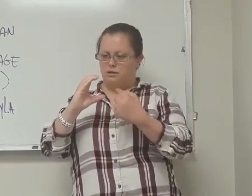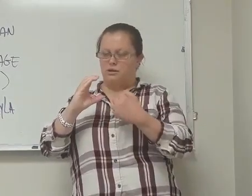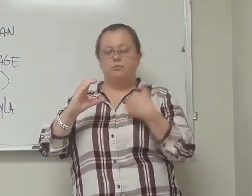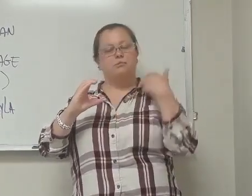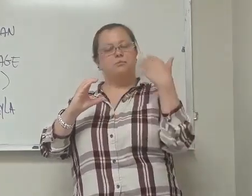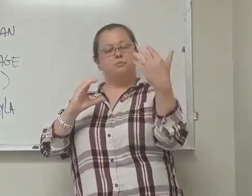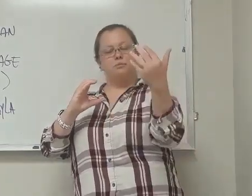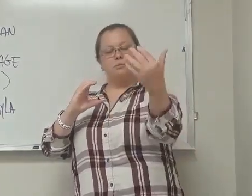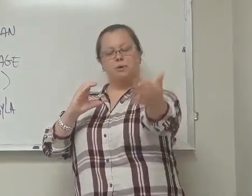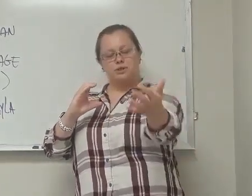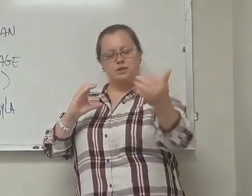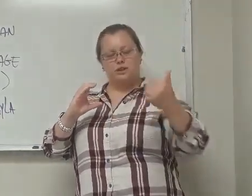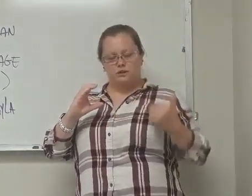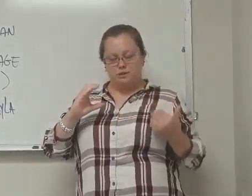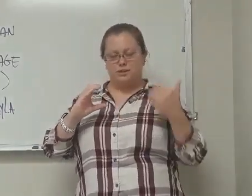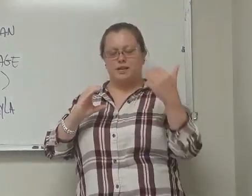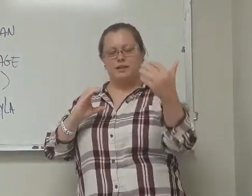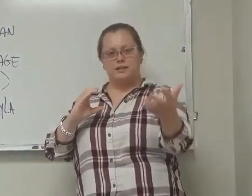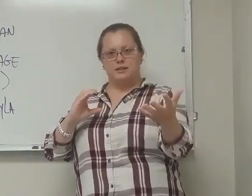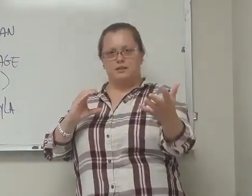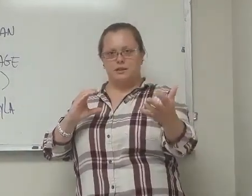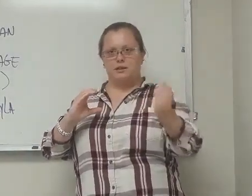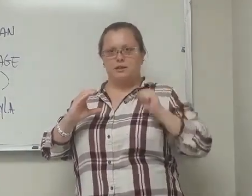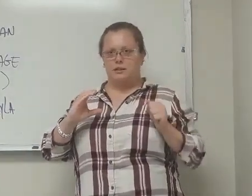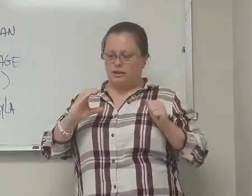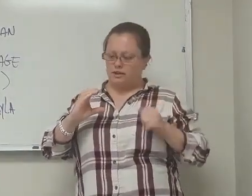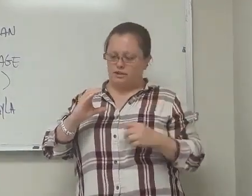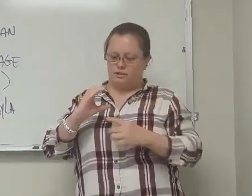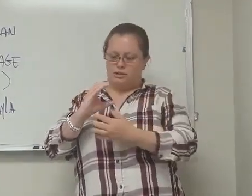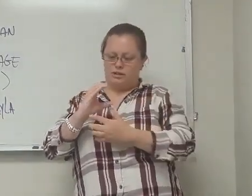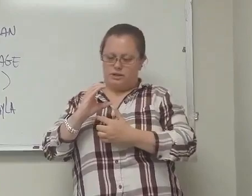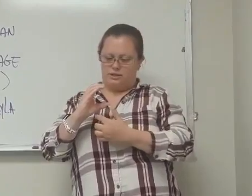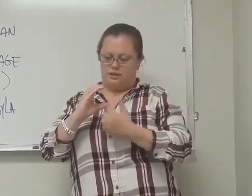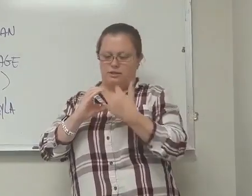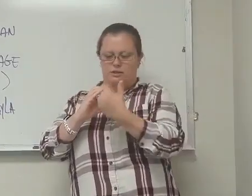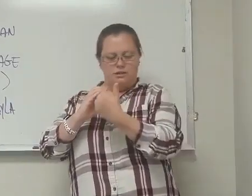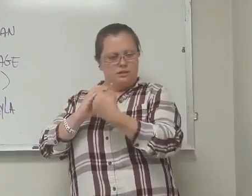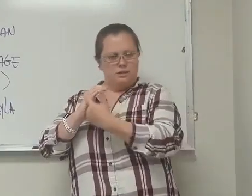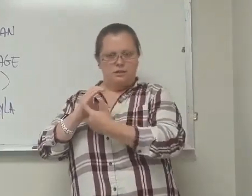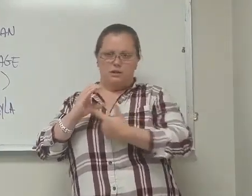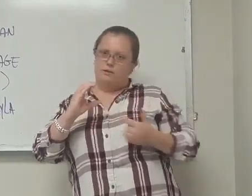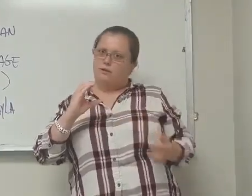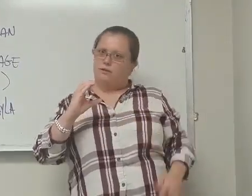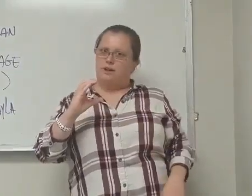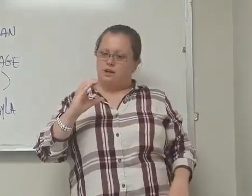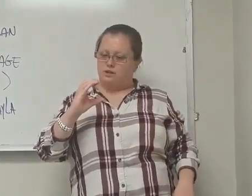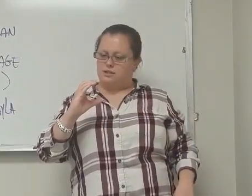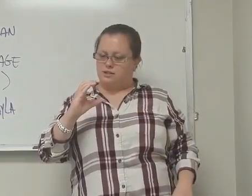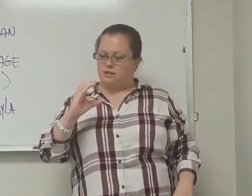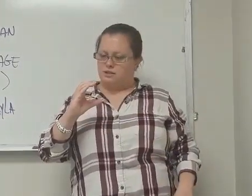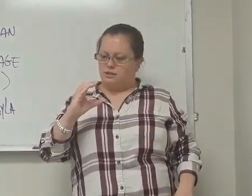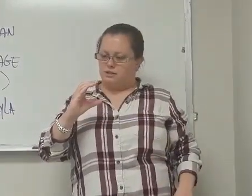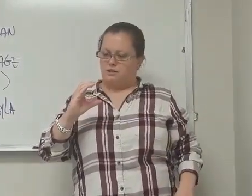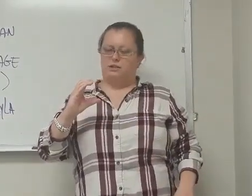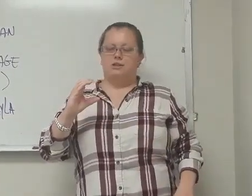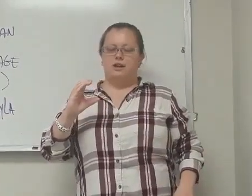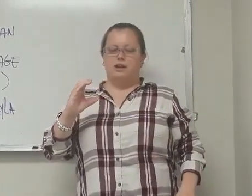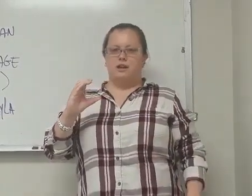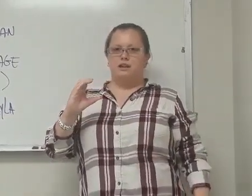the person that you're saying the letter to can kind of see the curve of your fingers. Then the